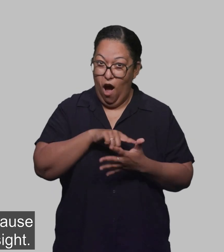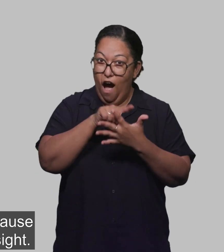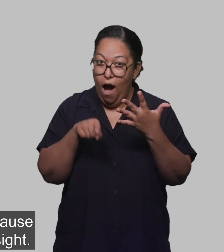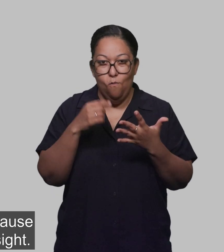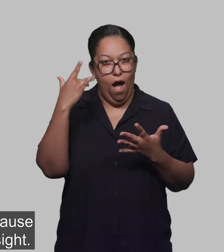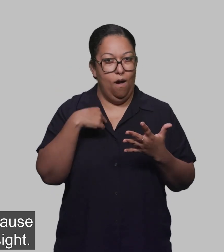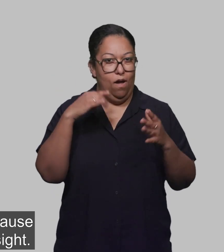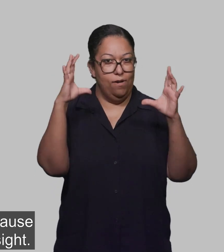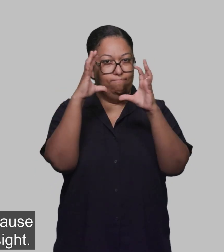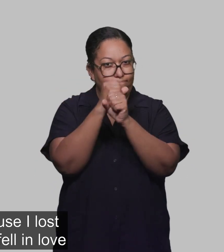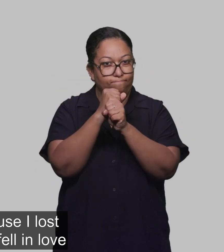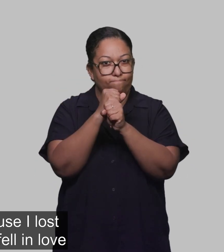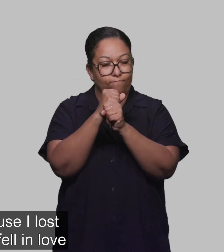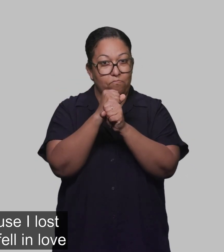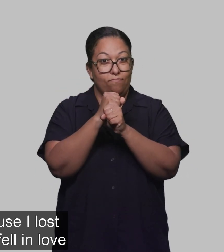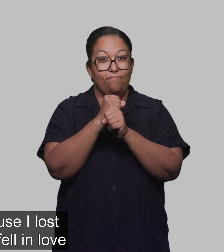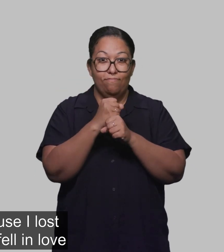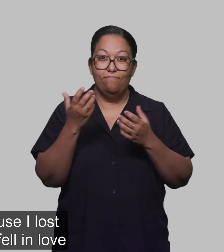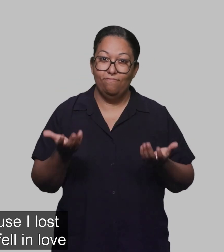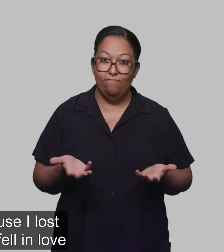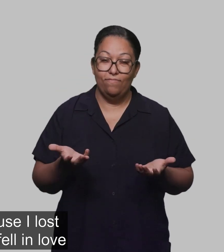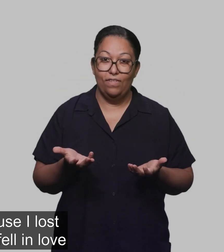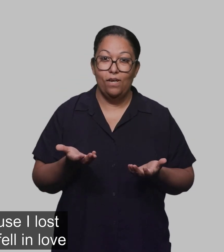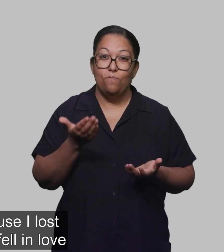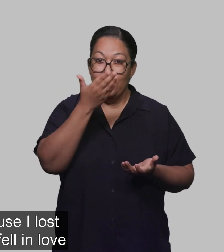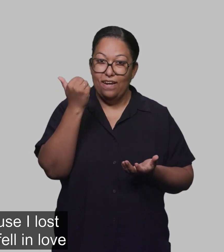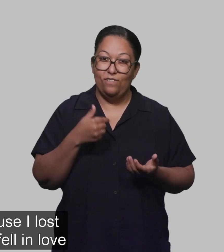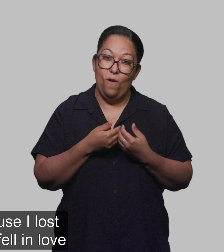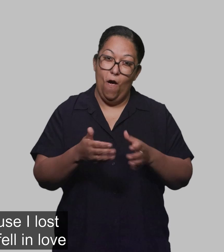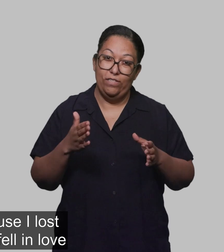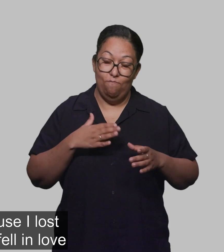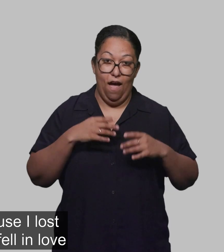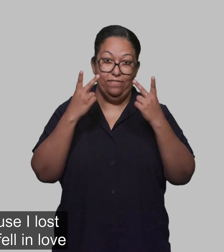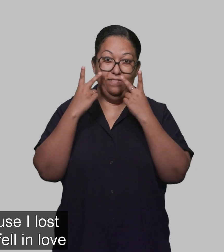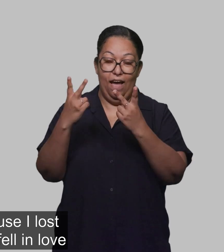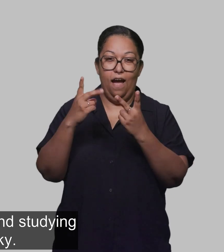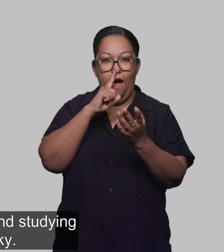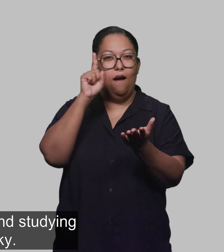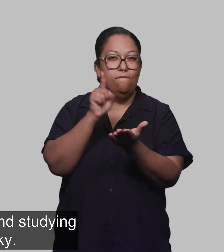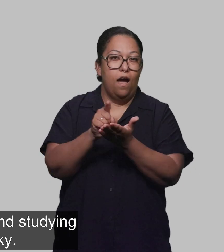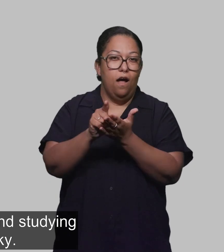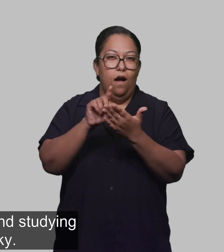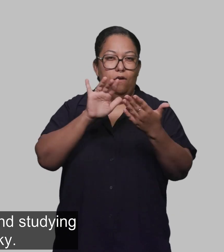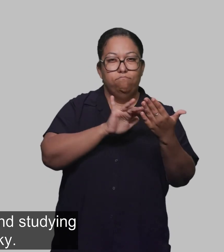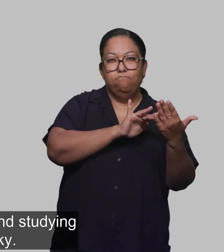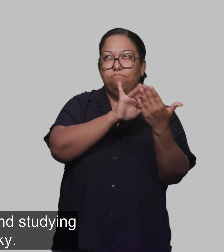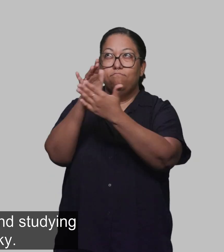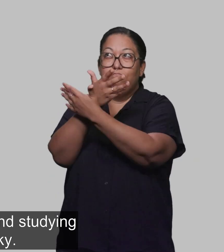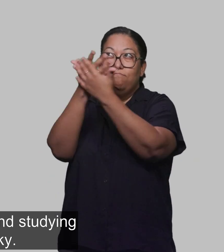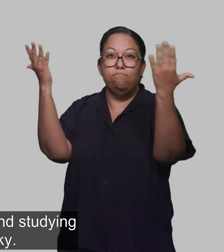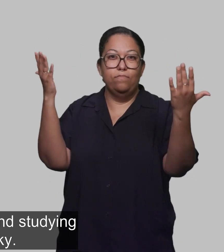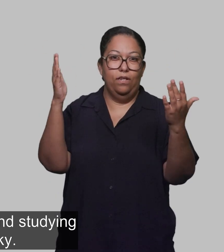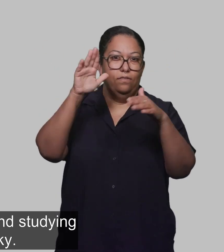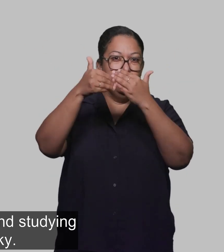I lost my sight, and it is because I lost my sight that I fell in love with looking at and